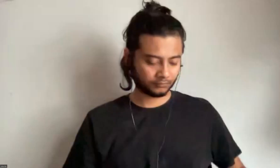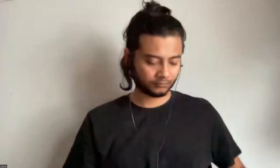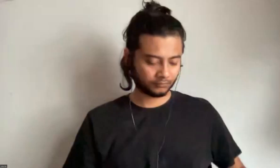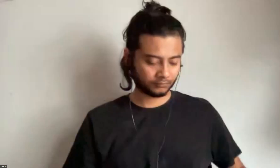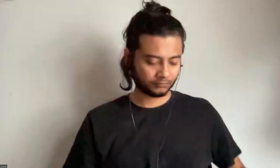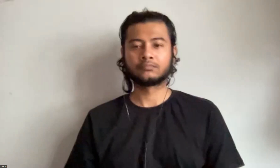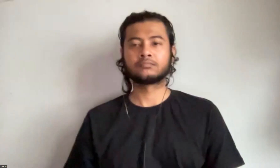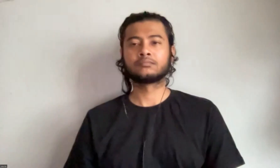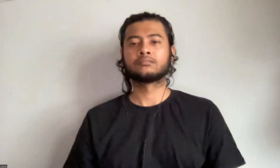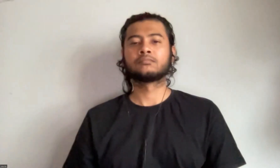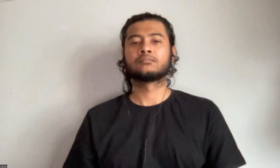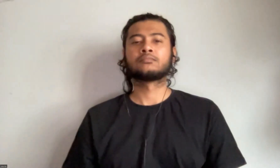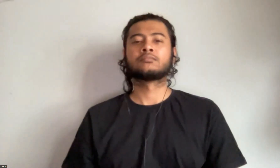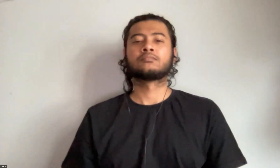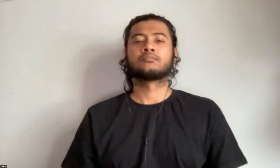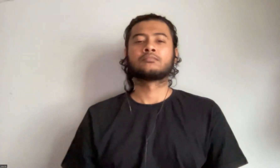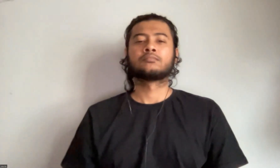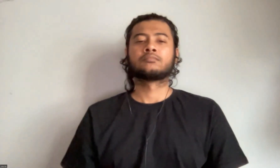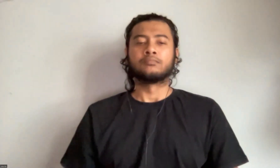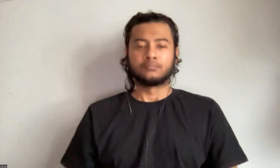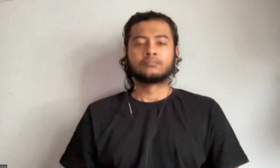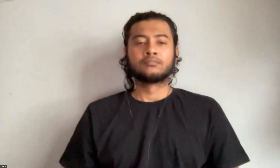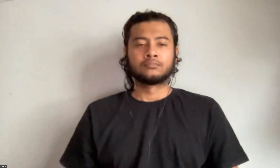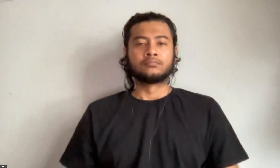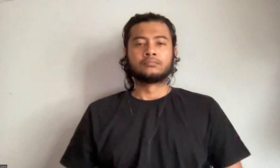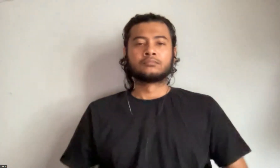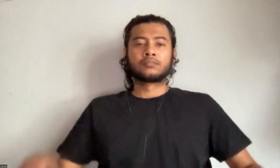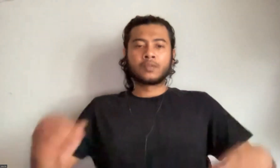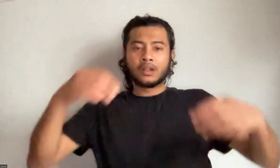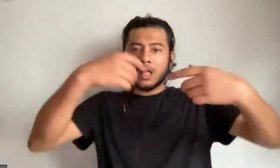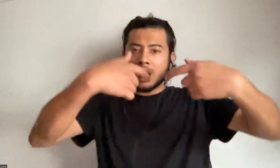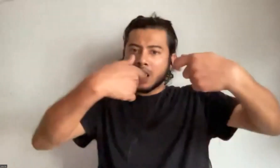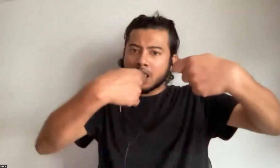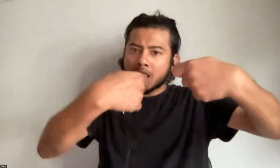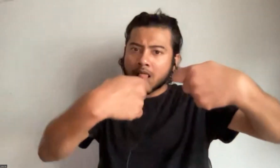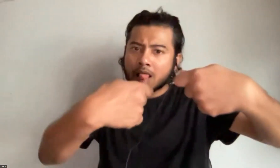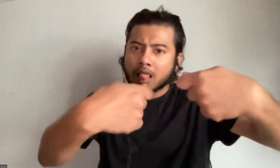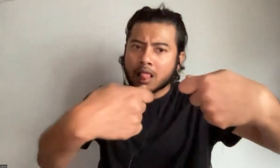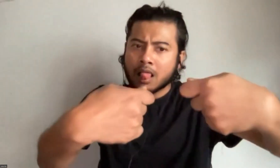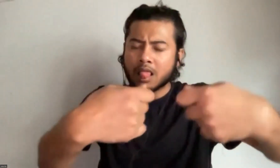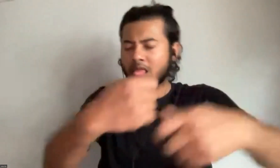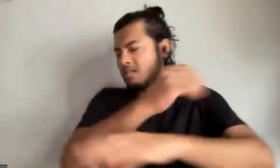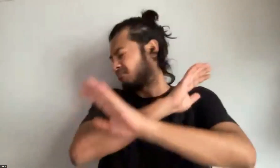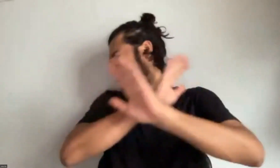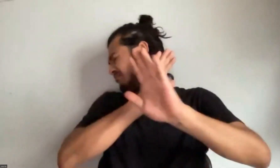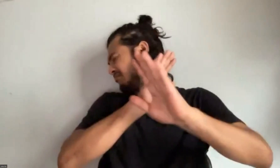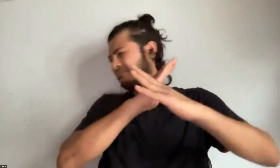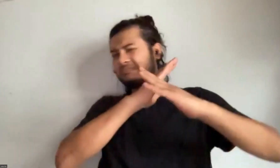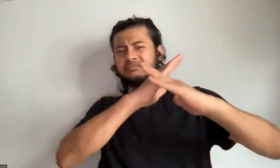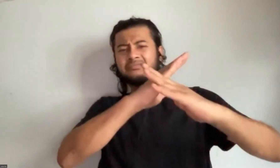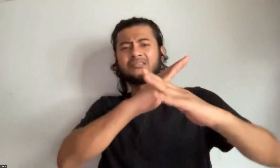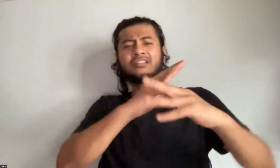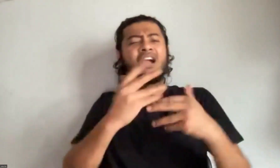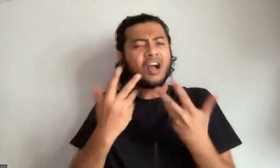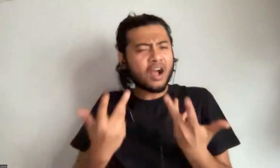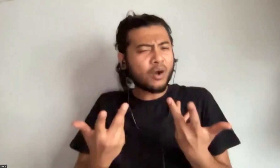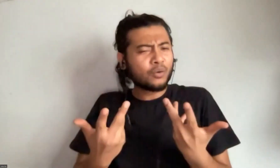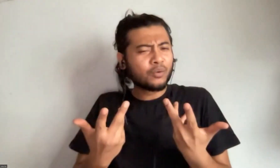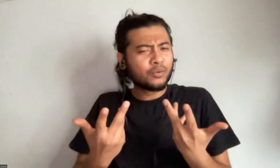So how can we fight this temporary world? How can we live in this world? Now we are living in this world for, some people are